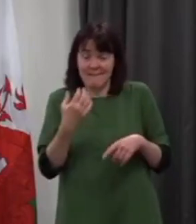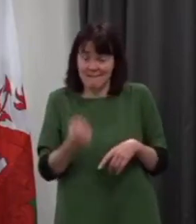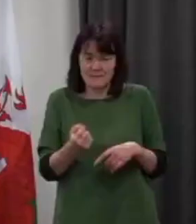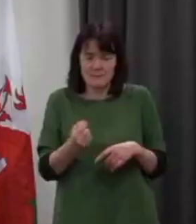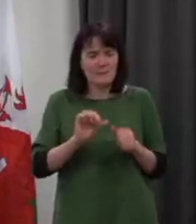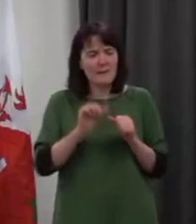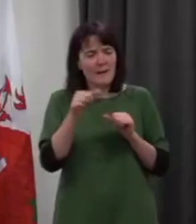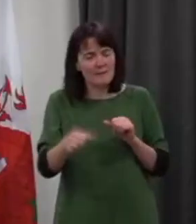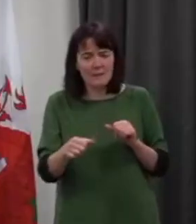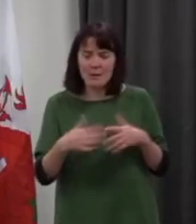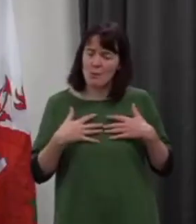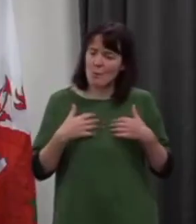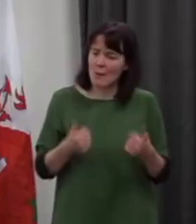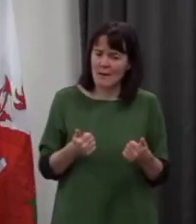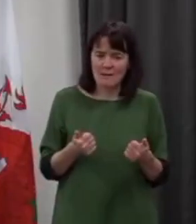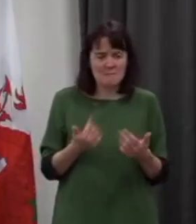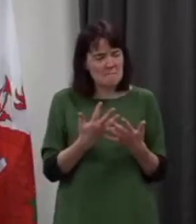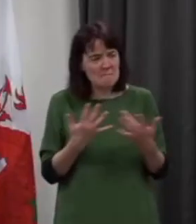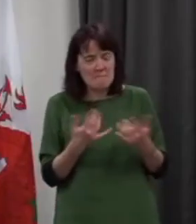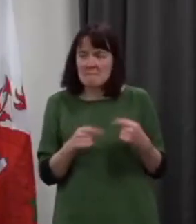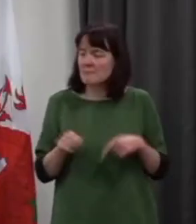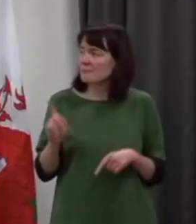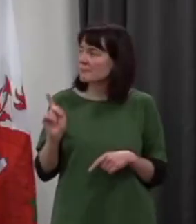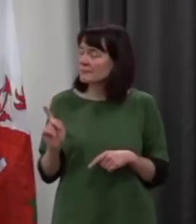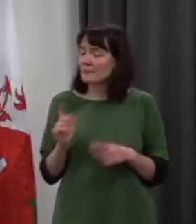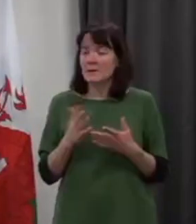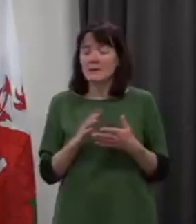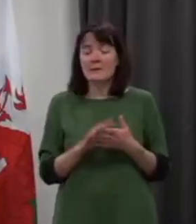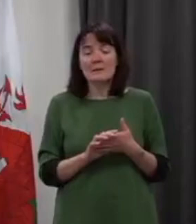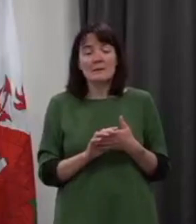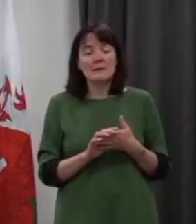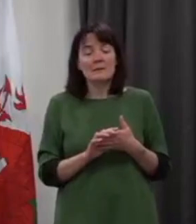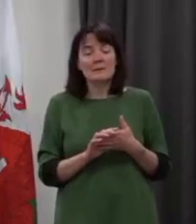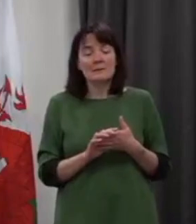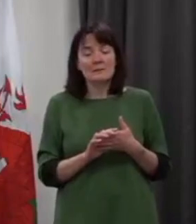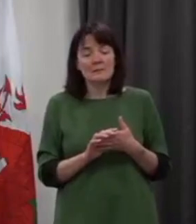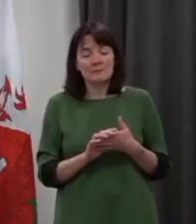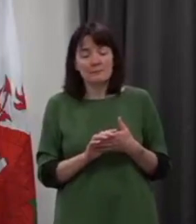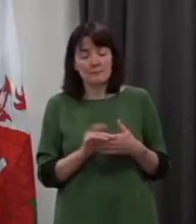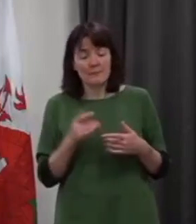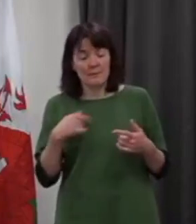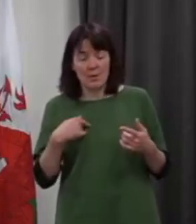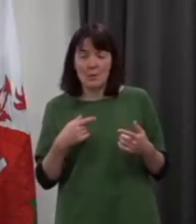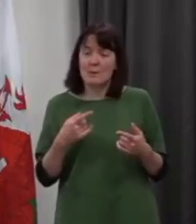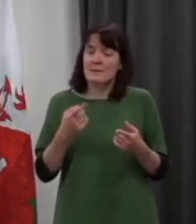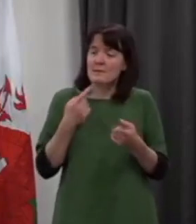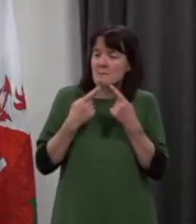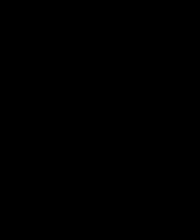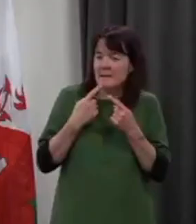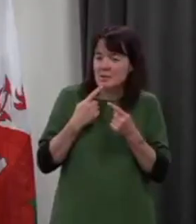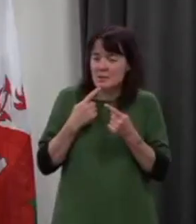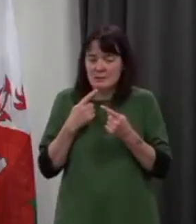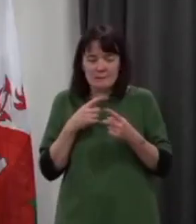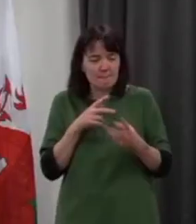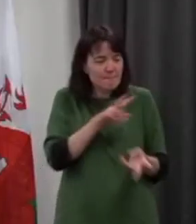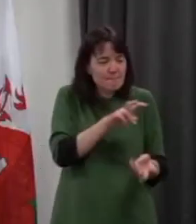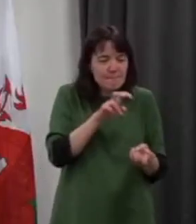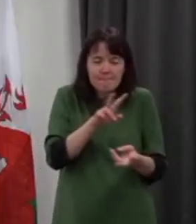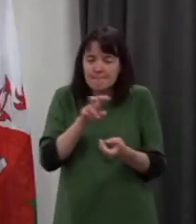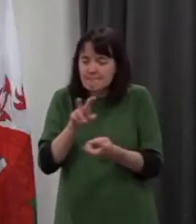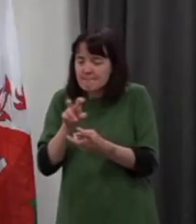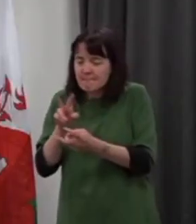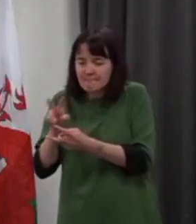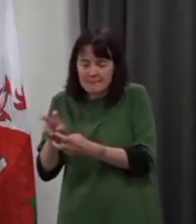we'll also be thinking about how we've had more information that people have been seen and treated and have left our hospital setting as